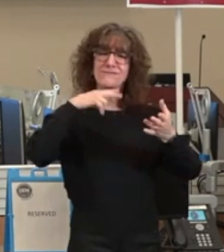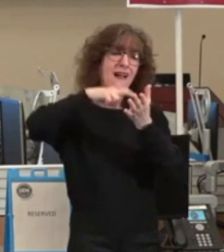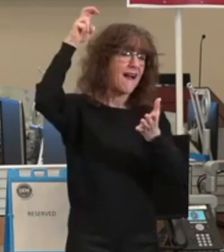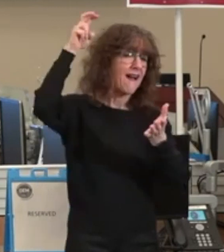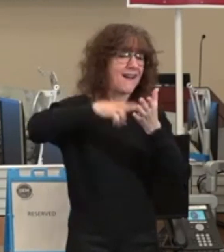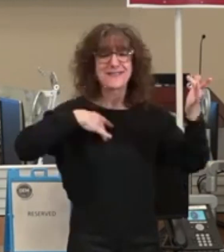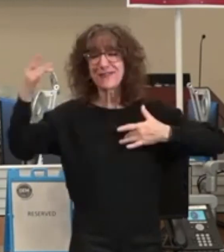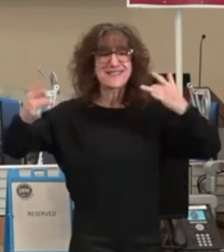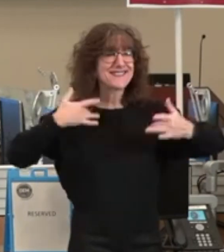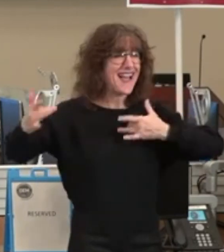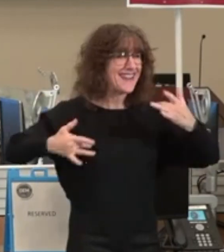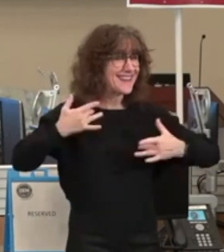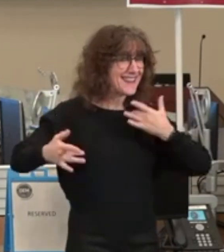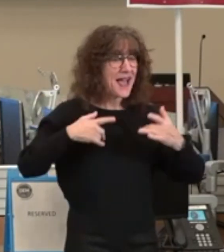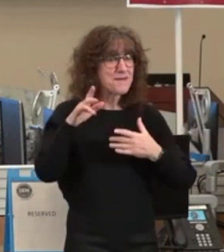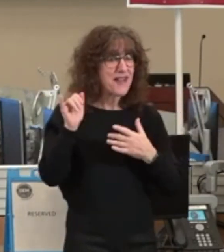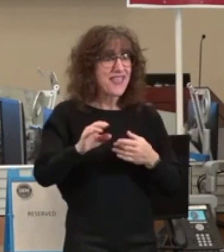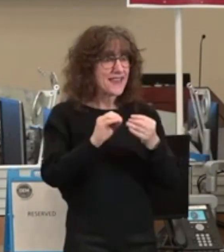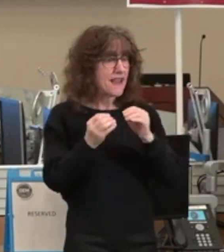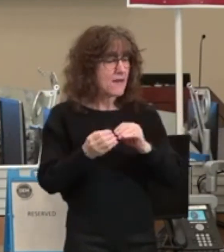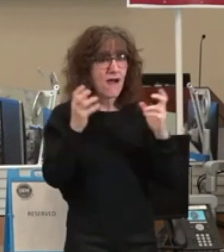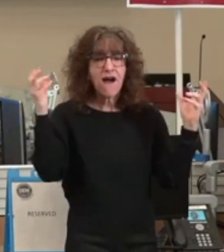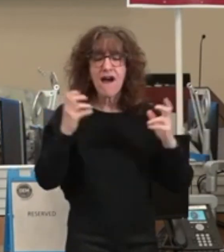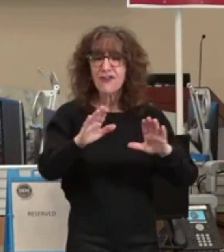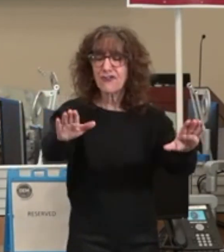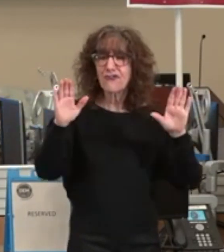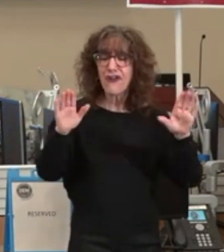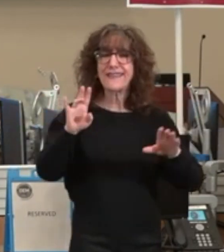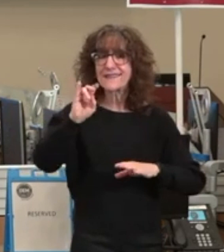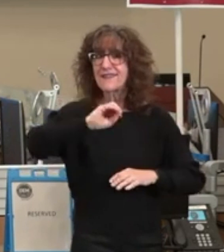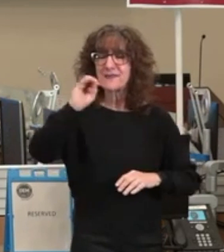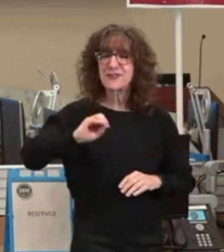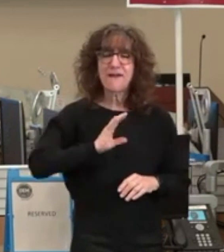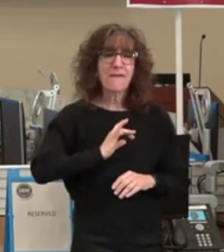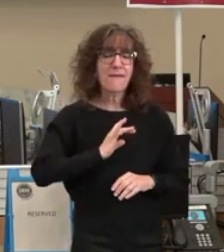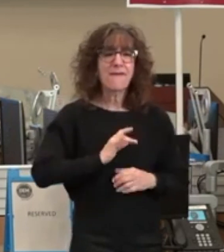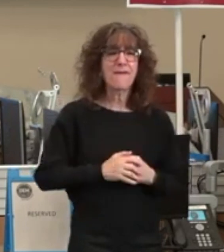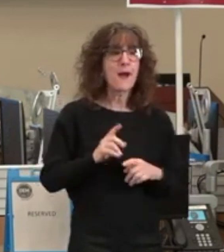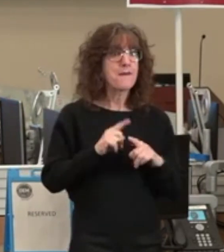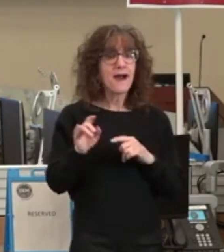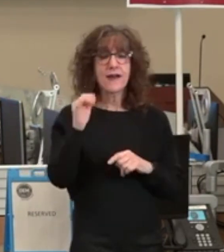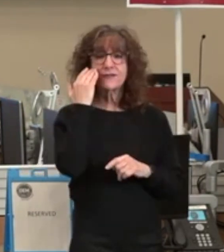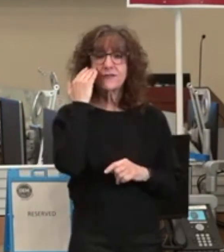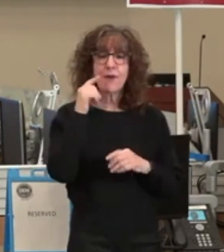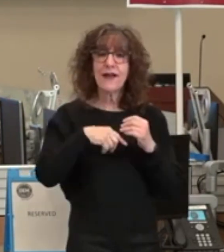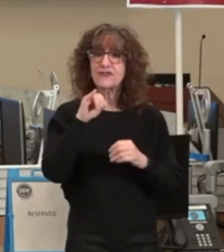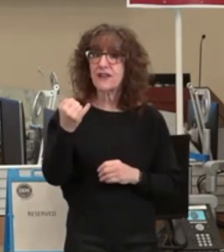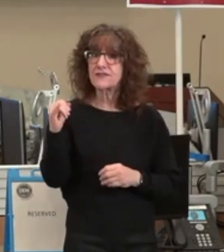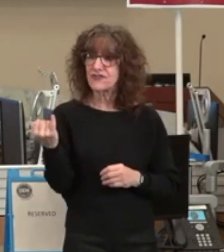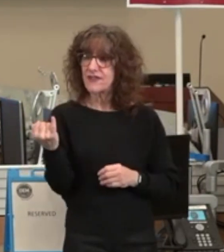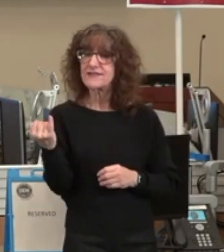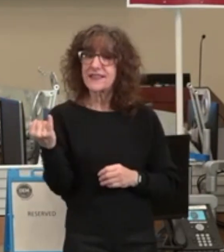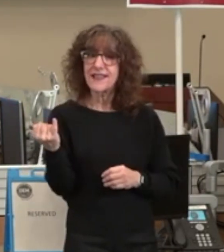down and dancing and excited about how great this vaccine was. What we also know about Johnson &